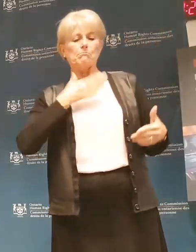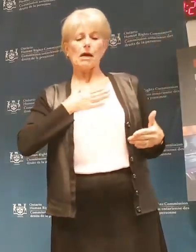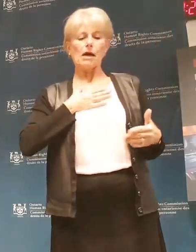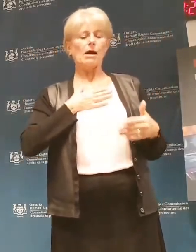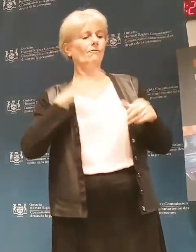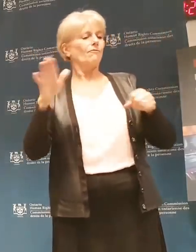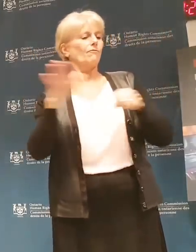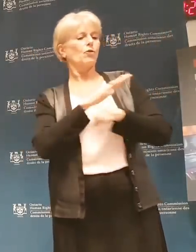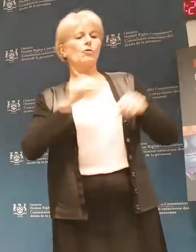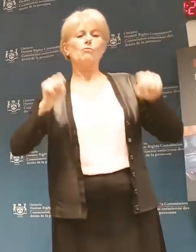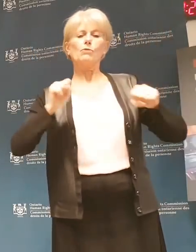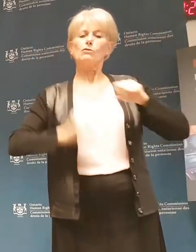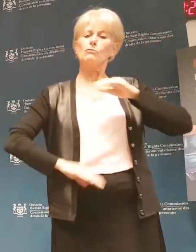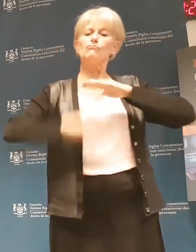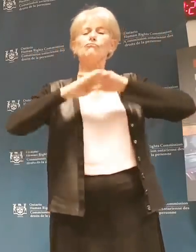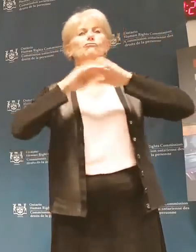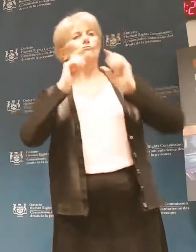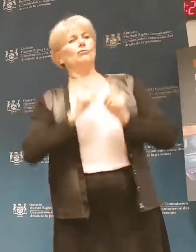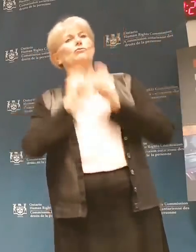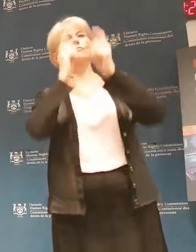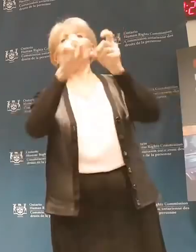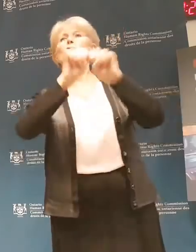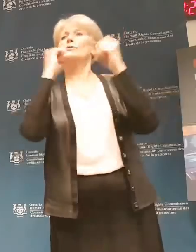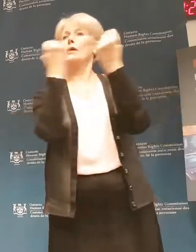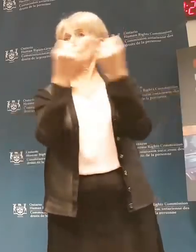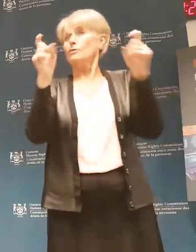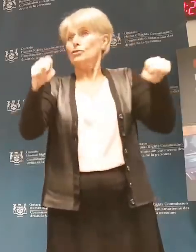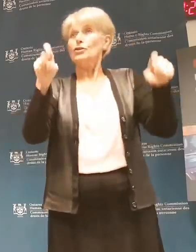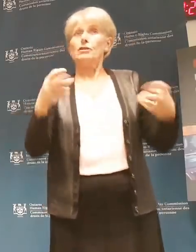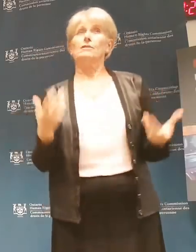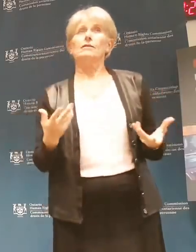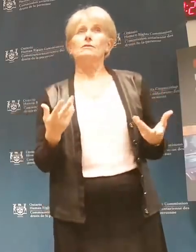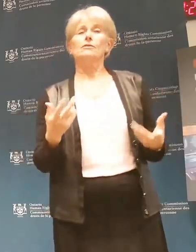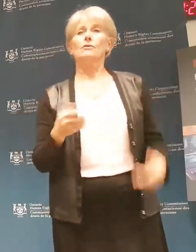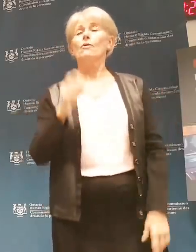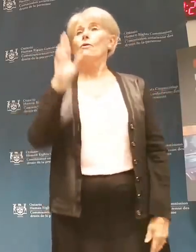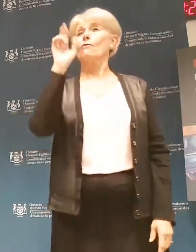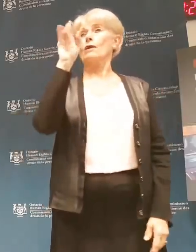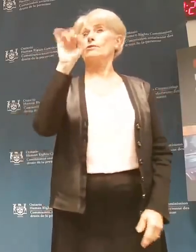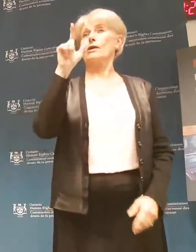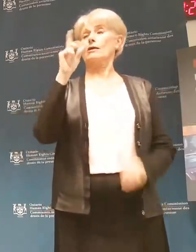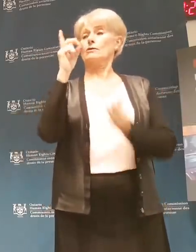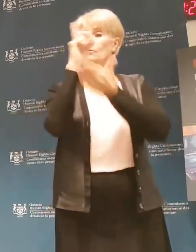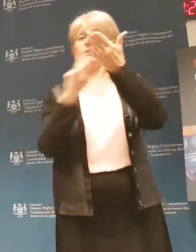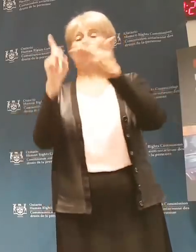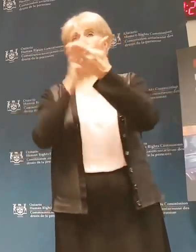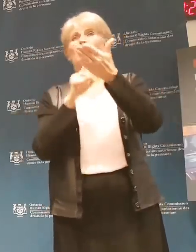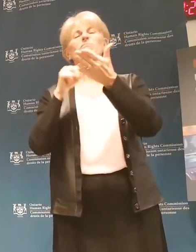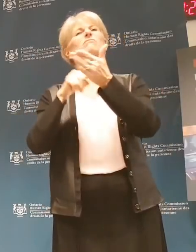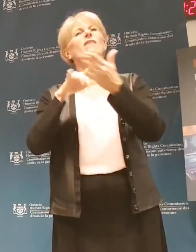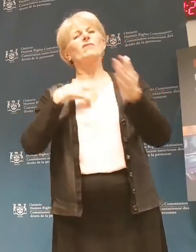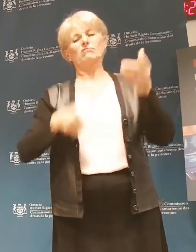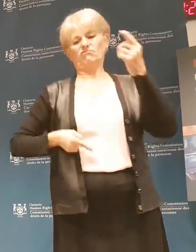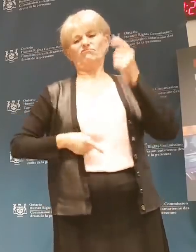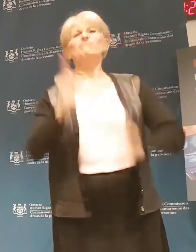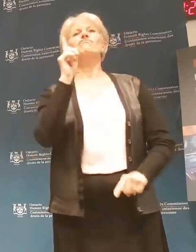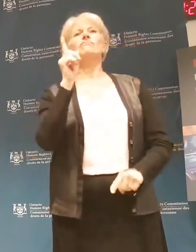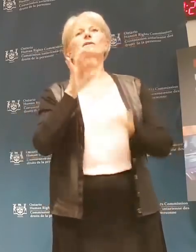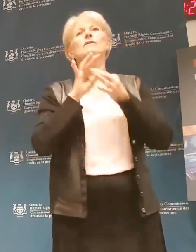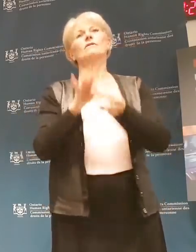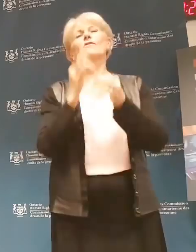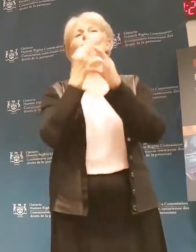full potential and contribute to society. Racial discrimination is an affront to freedom.